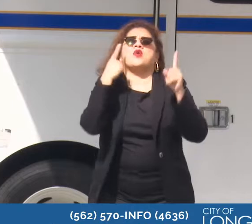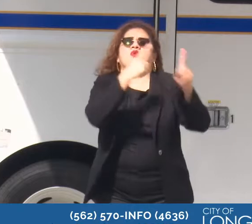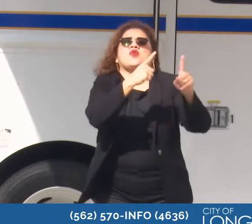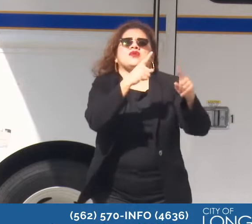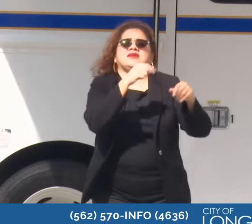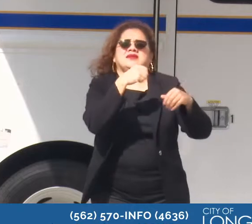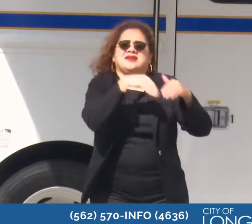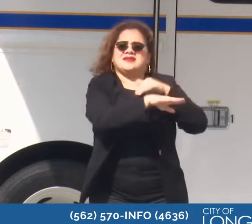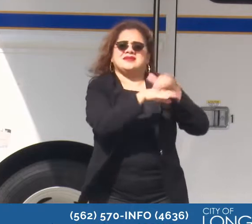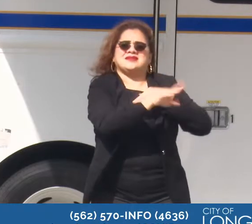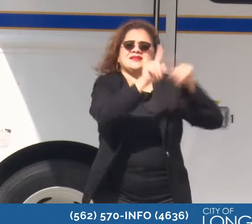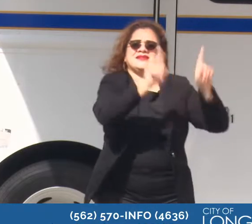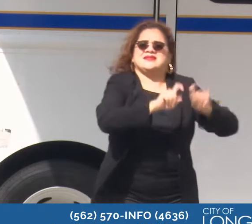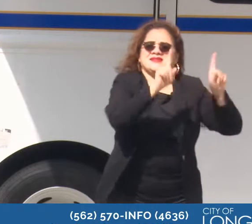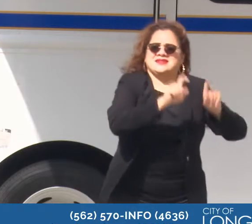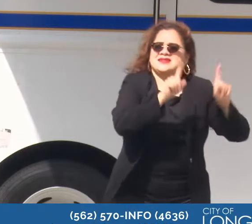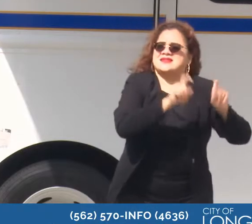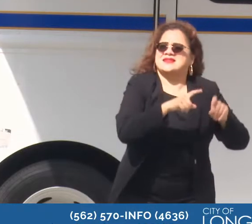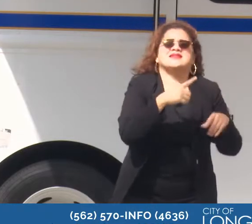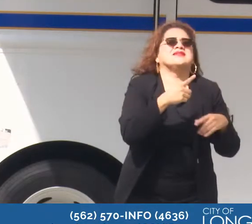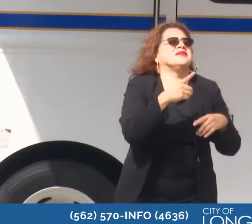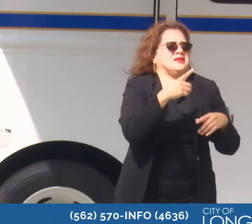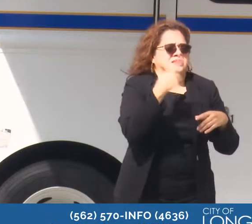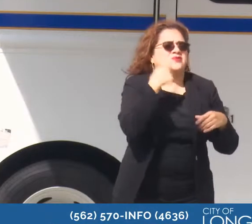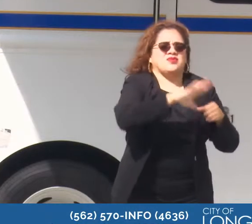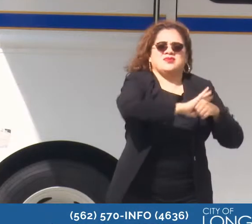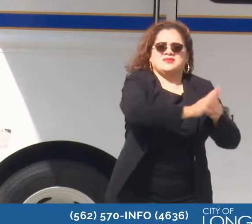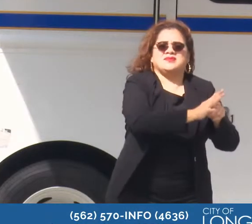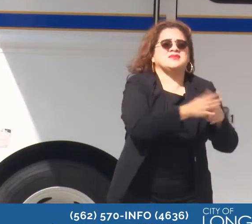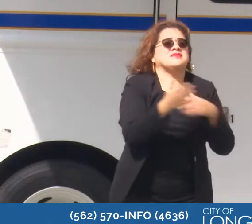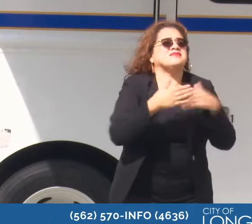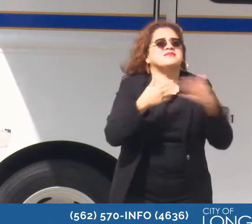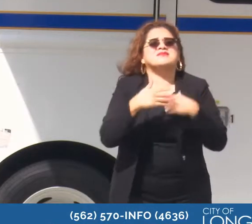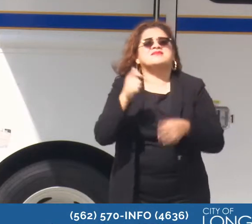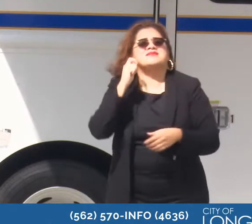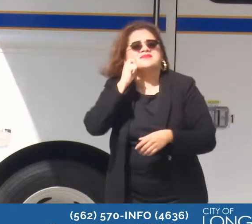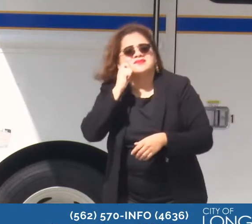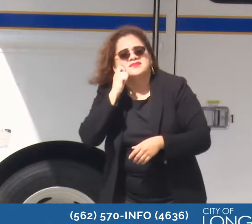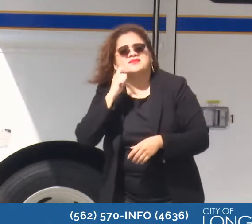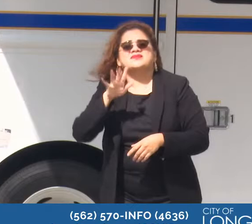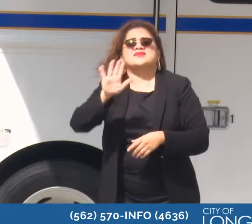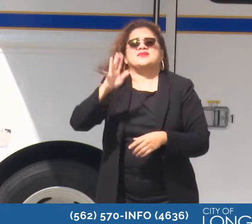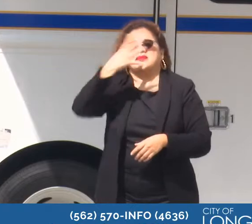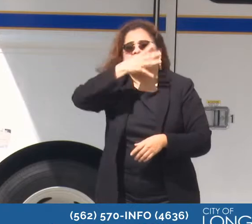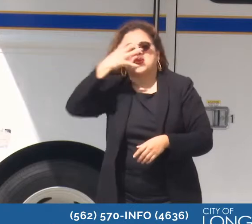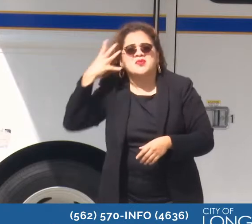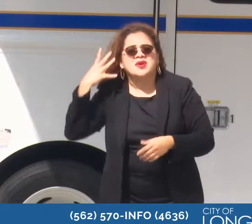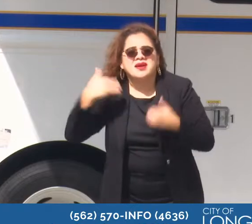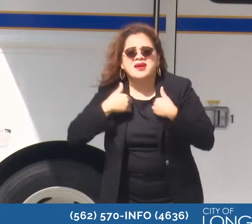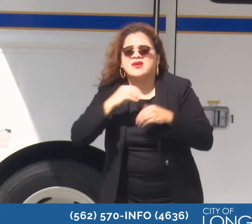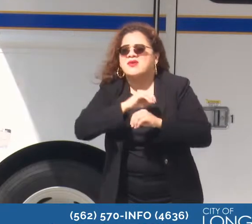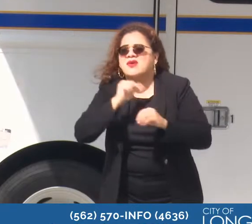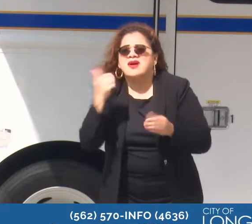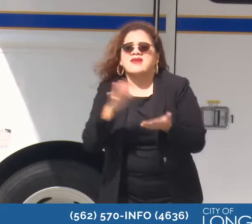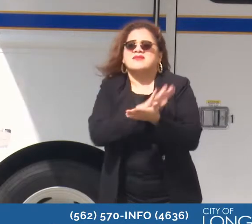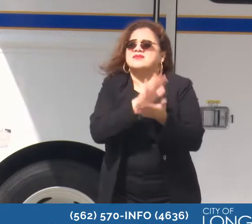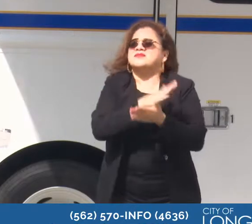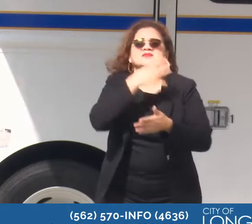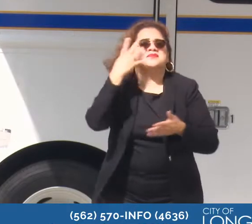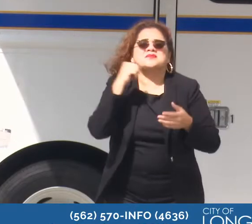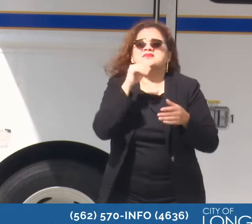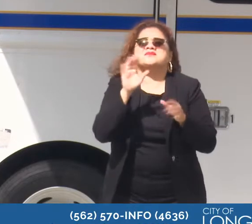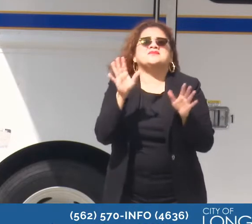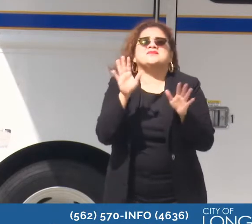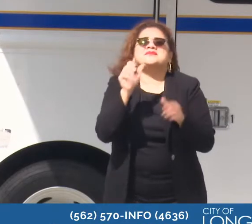COVID-19, independiente de la edad, raza, ingresos o estado migratorio de cada persona. Y es en este sentido